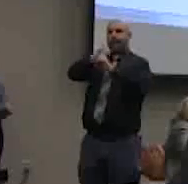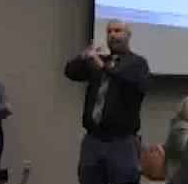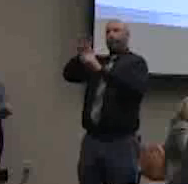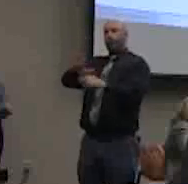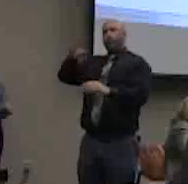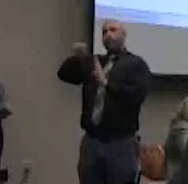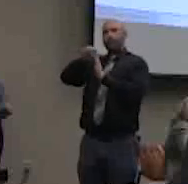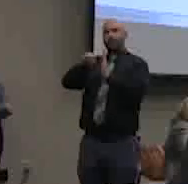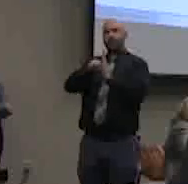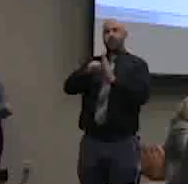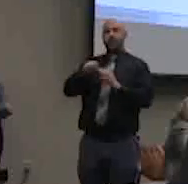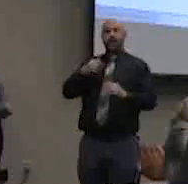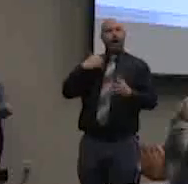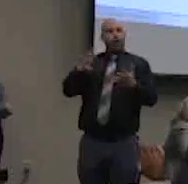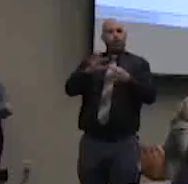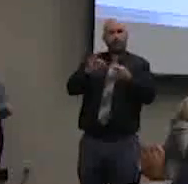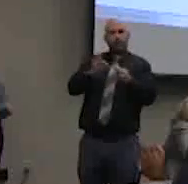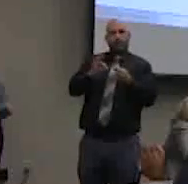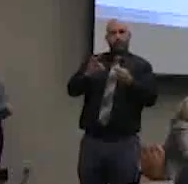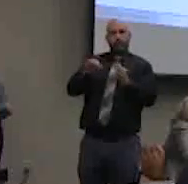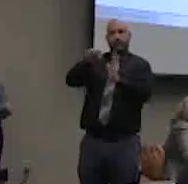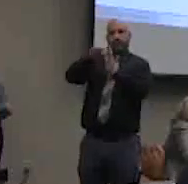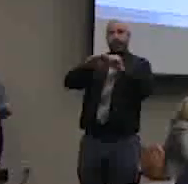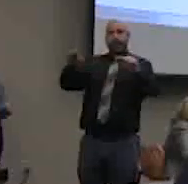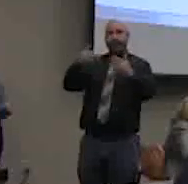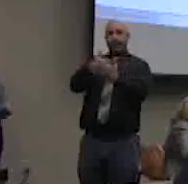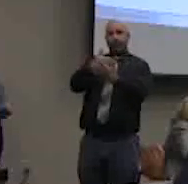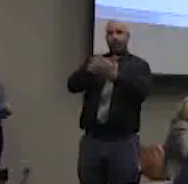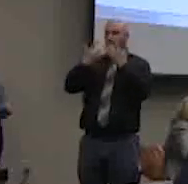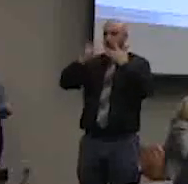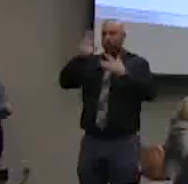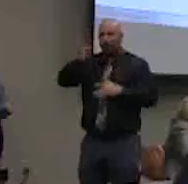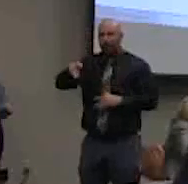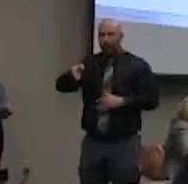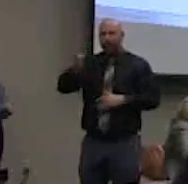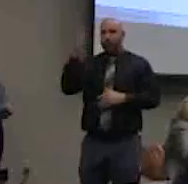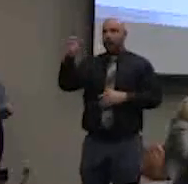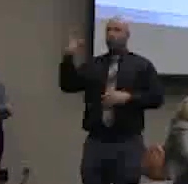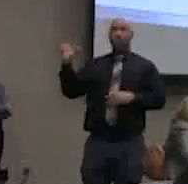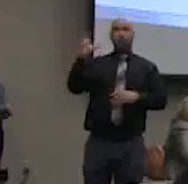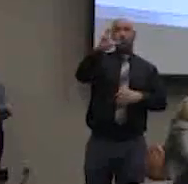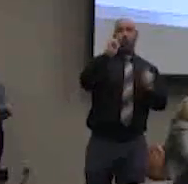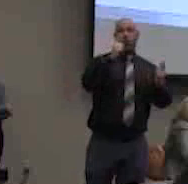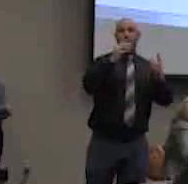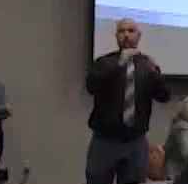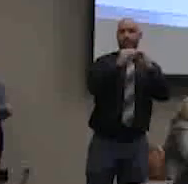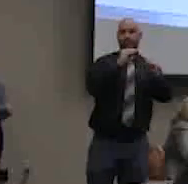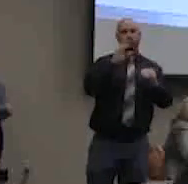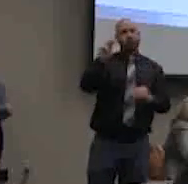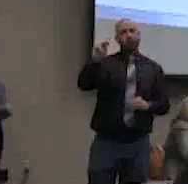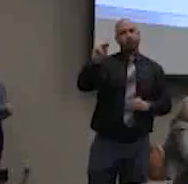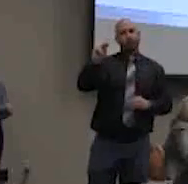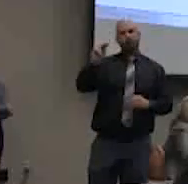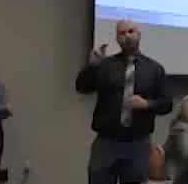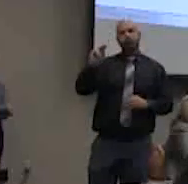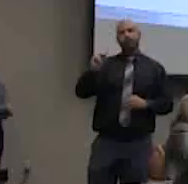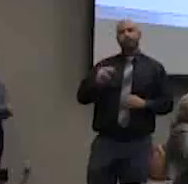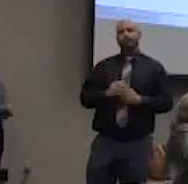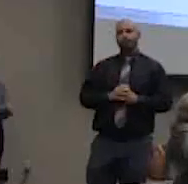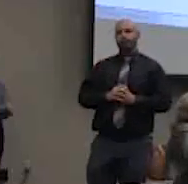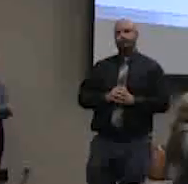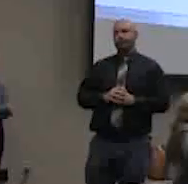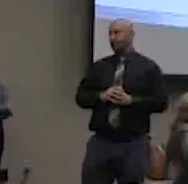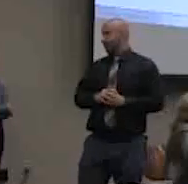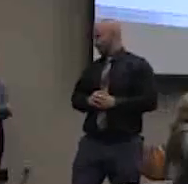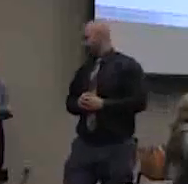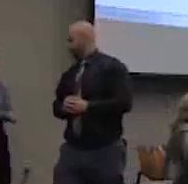money at the state level. The money's not going to come out of Baton Rouge to make this problem better, to address this in its entirety.